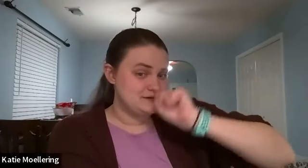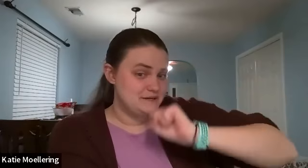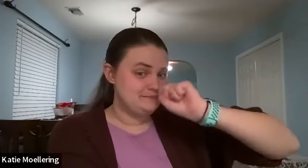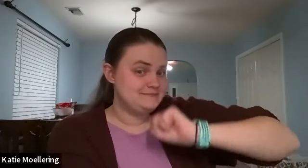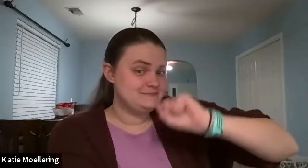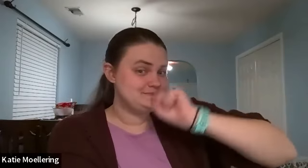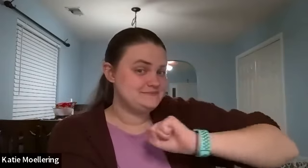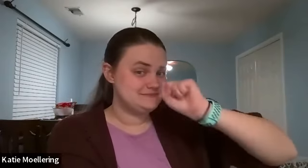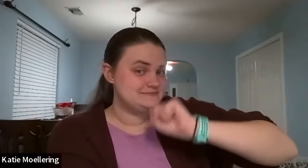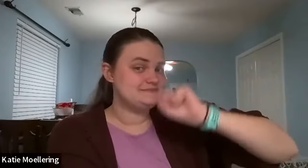cream.